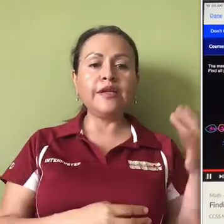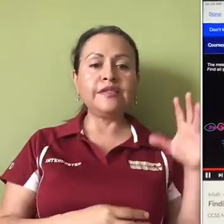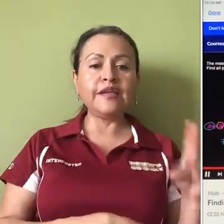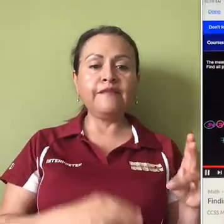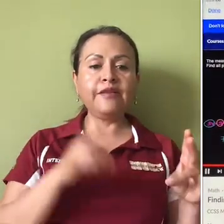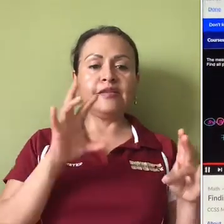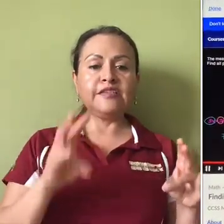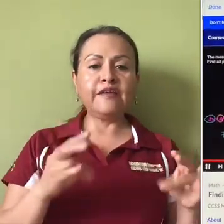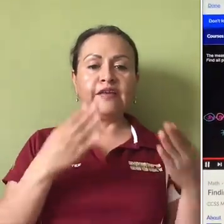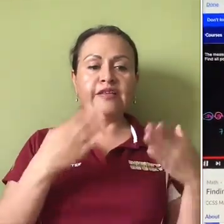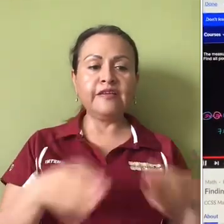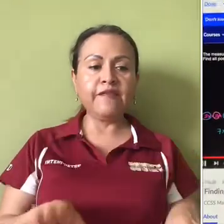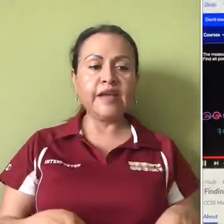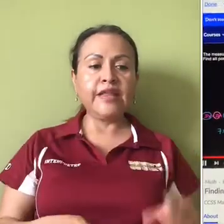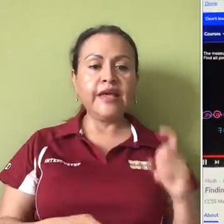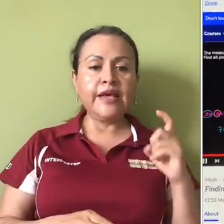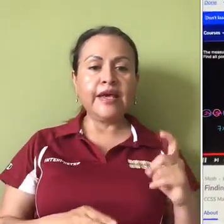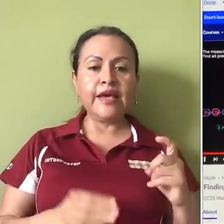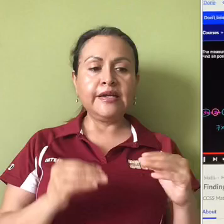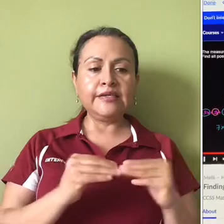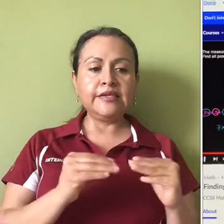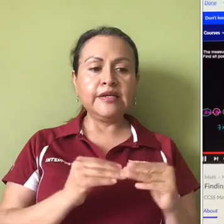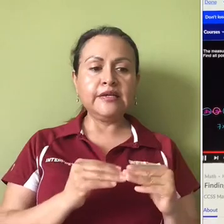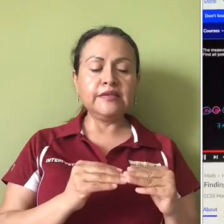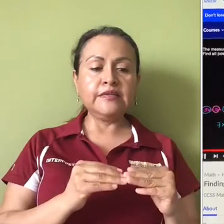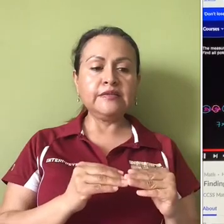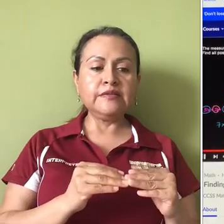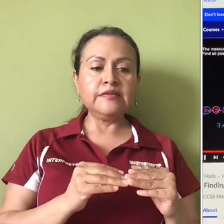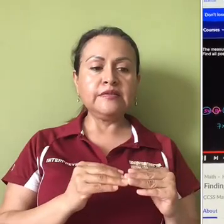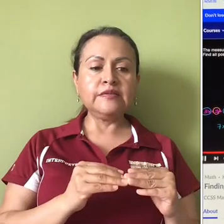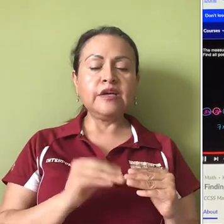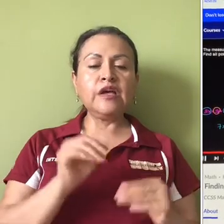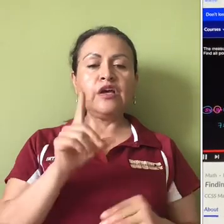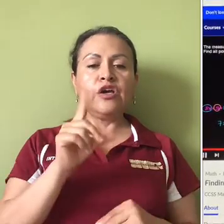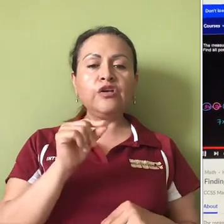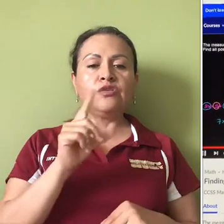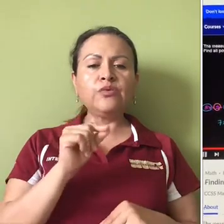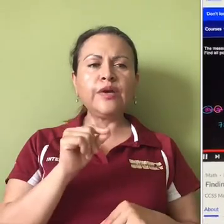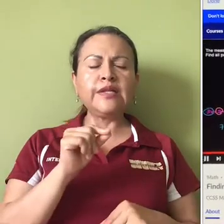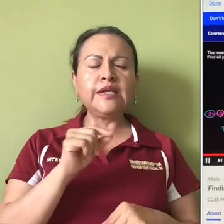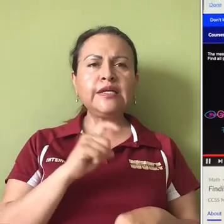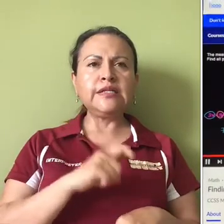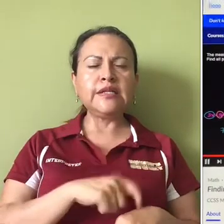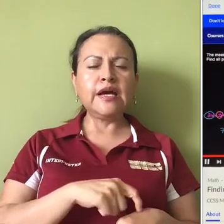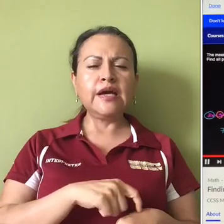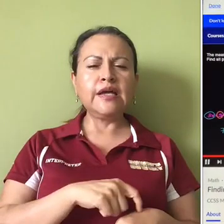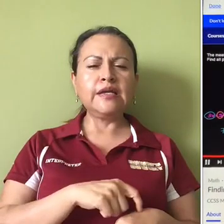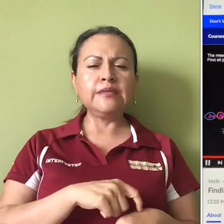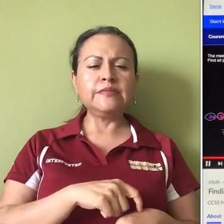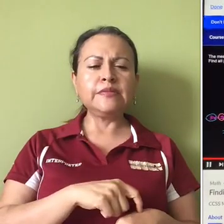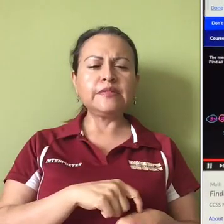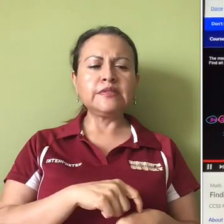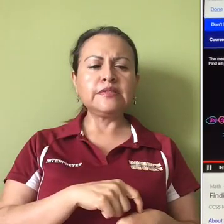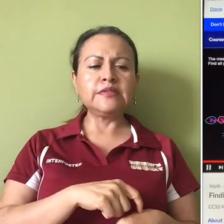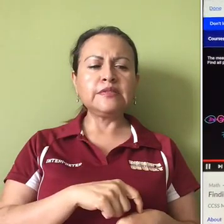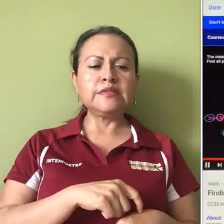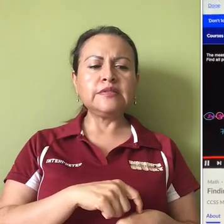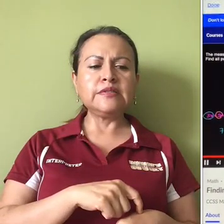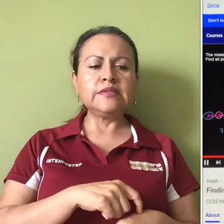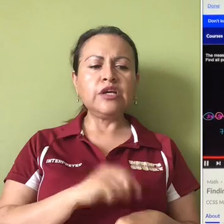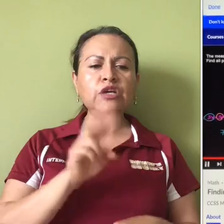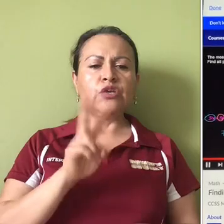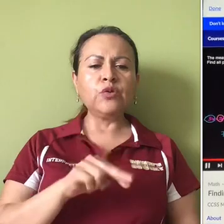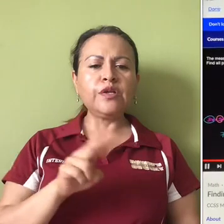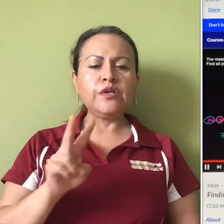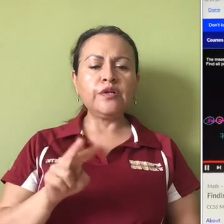7, 7 will go into 140 20 times, and then you have another 14, so it looks like it's 22 times.